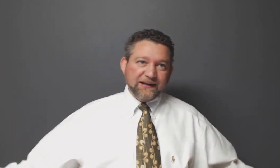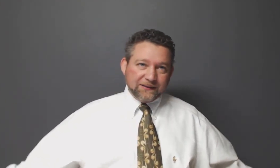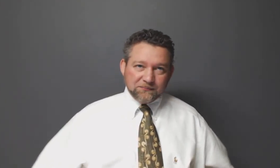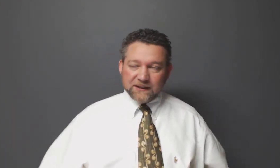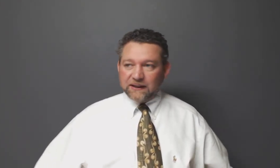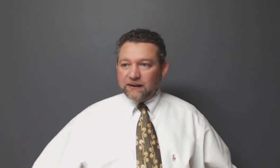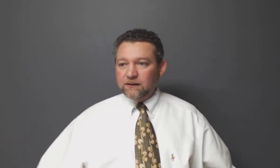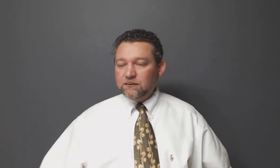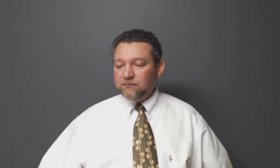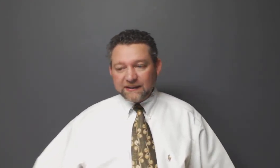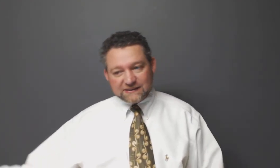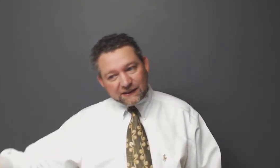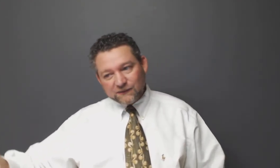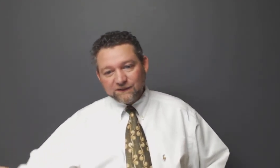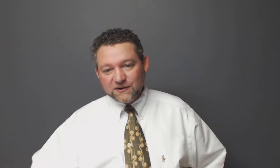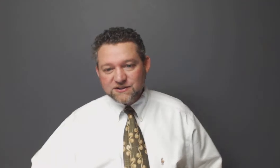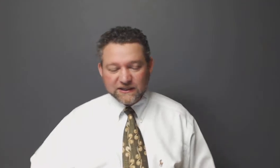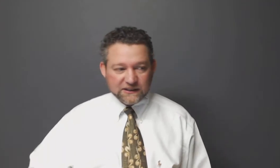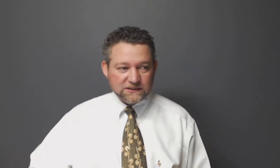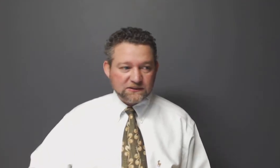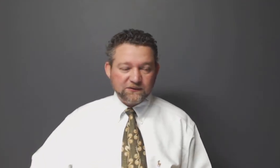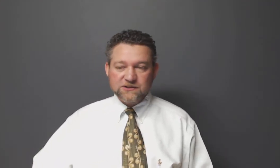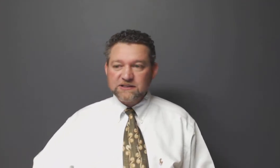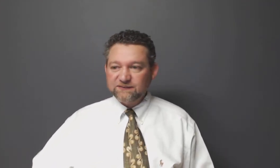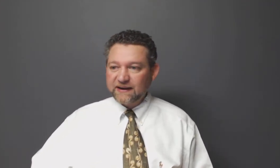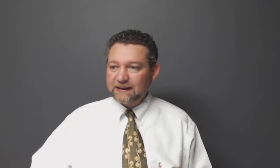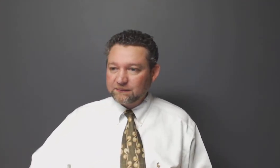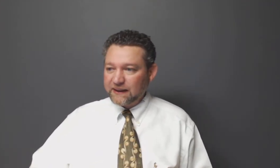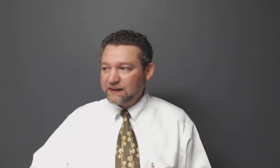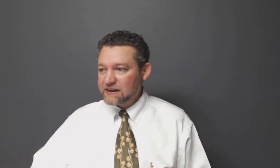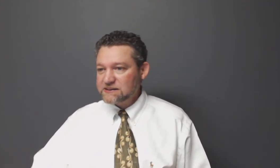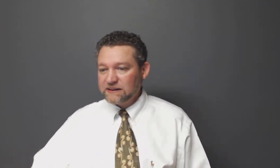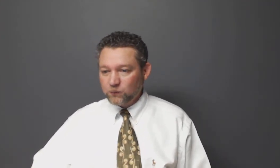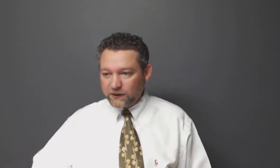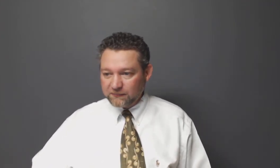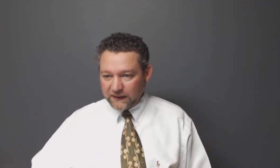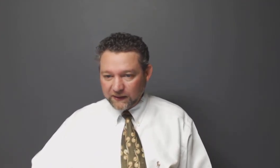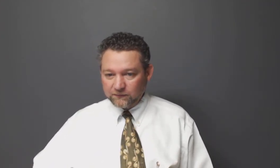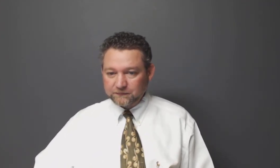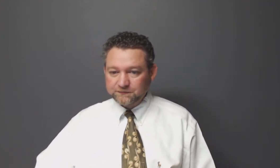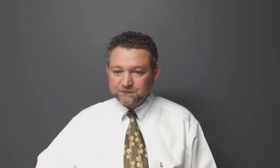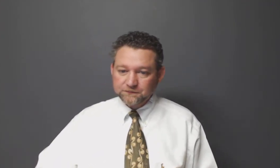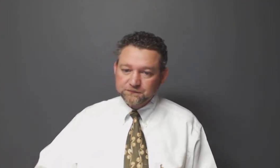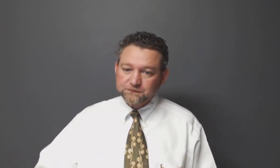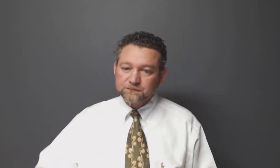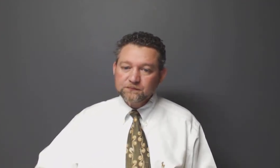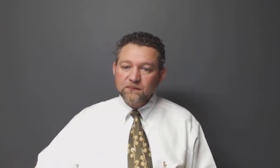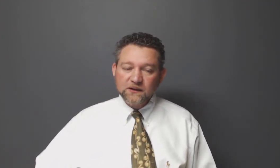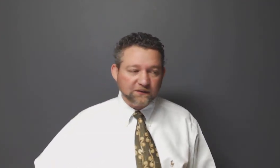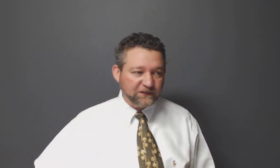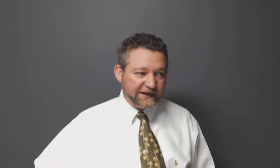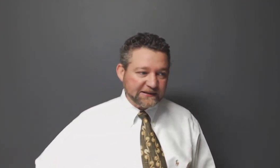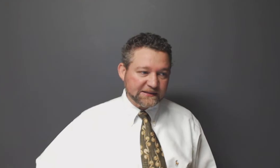violent men, but that's not what the verse says. The verse says violent man as in one man. You find